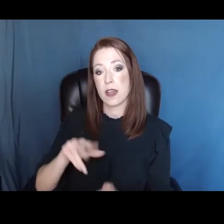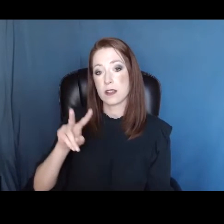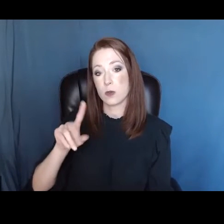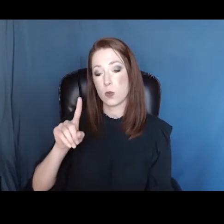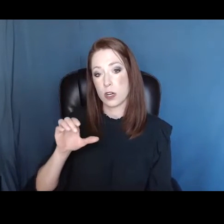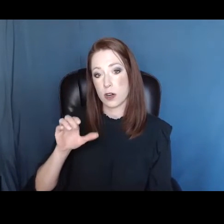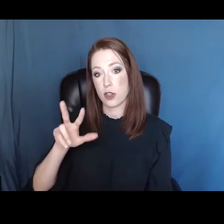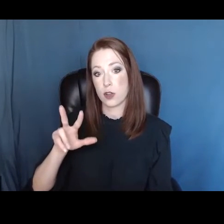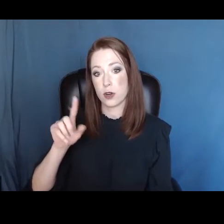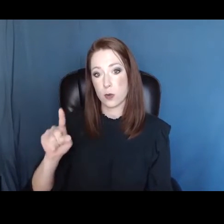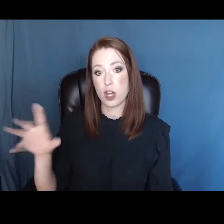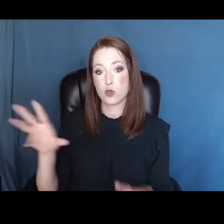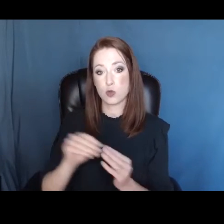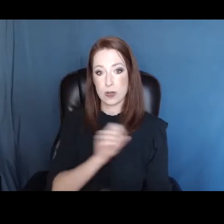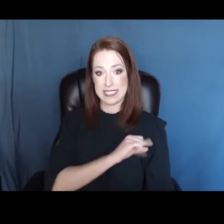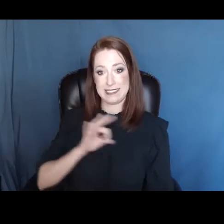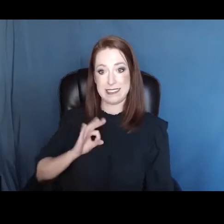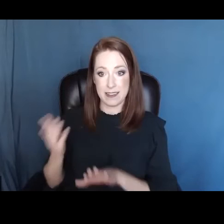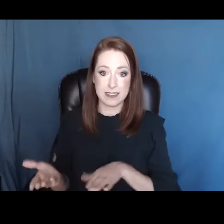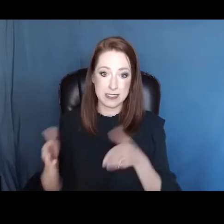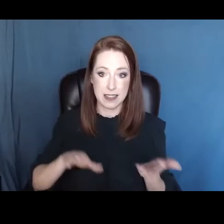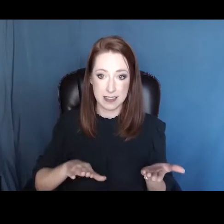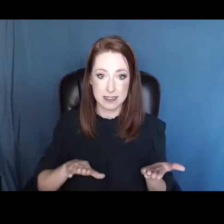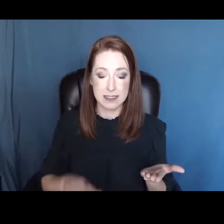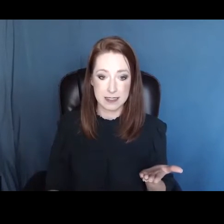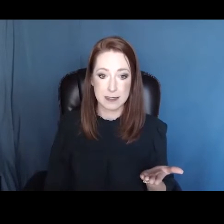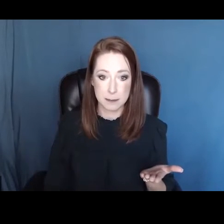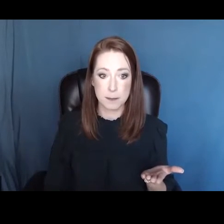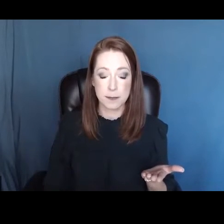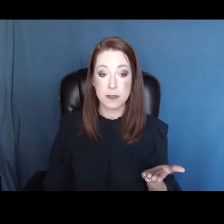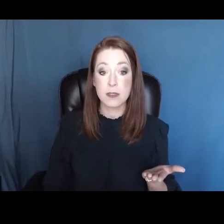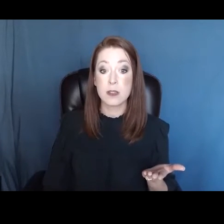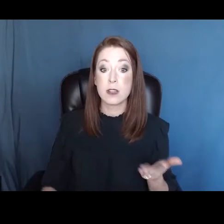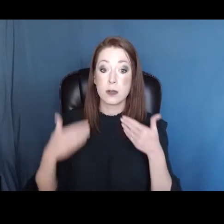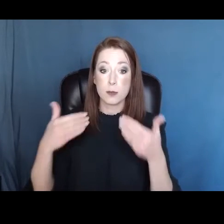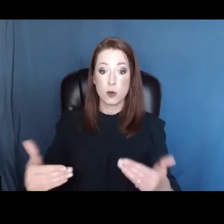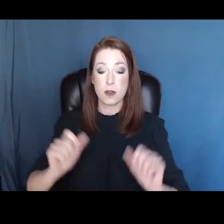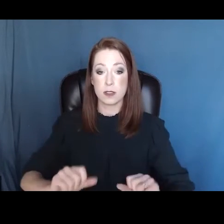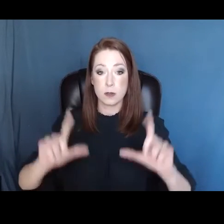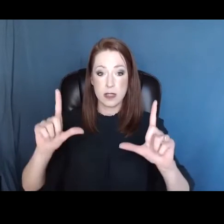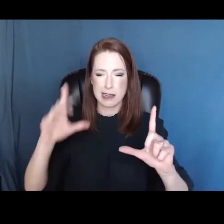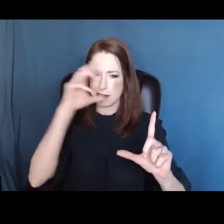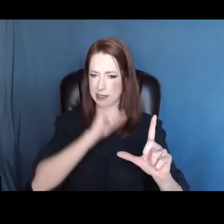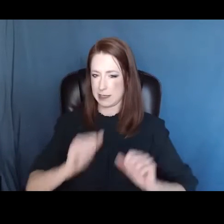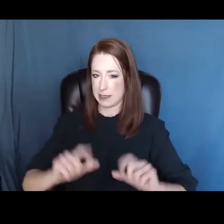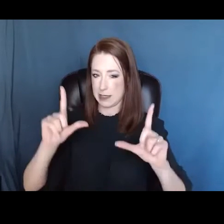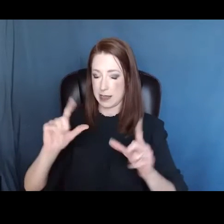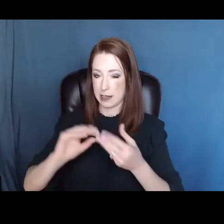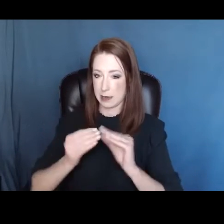2,101 total staff deaths. We can move on to slide, I guess it would be slide